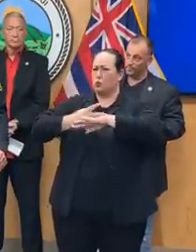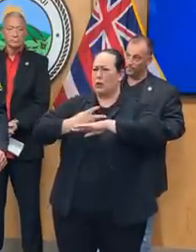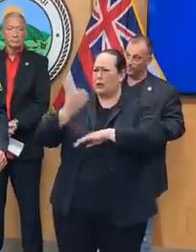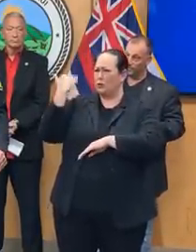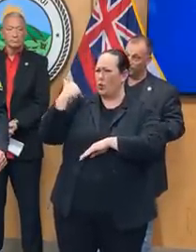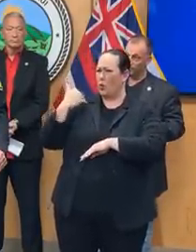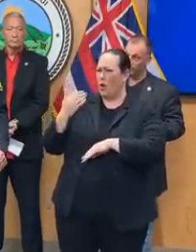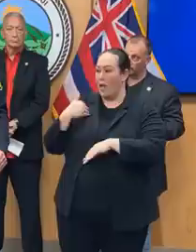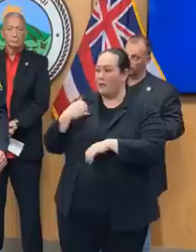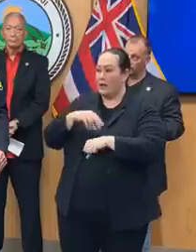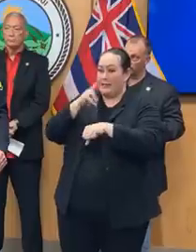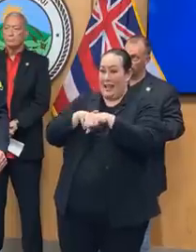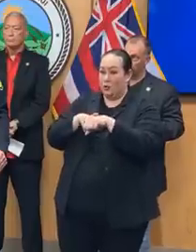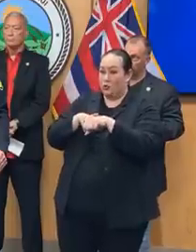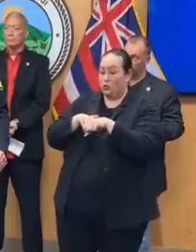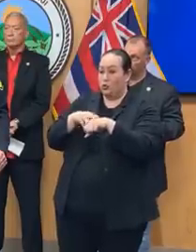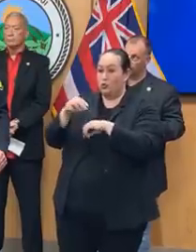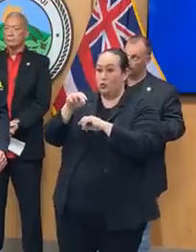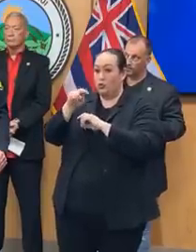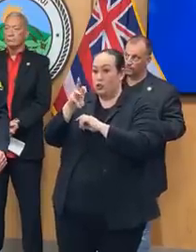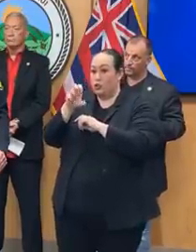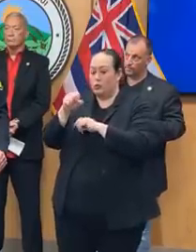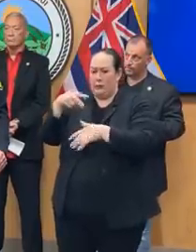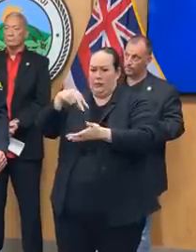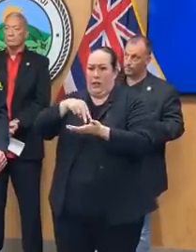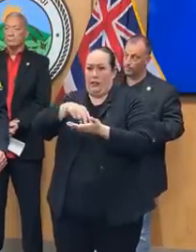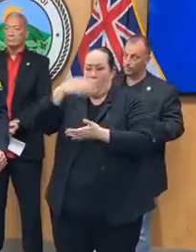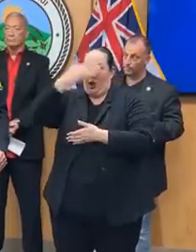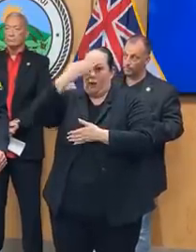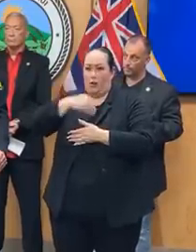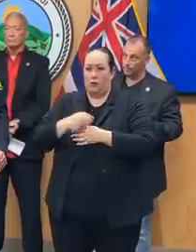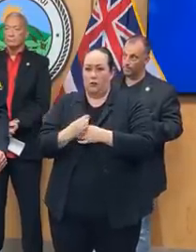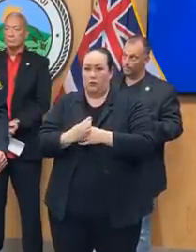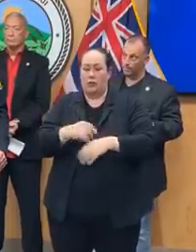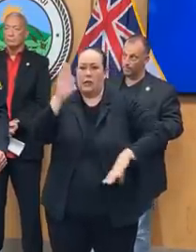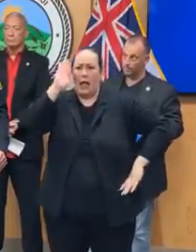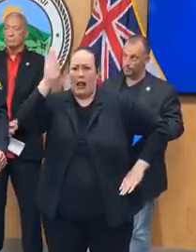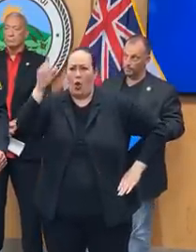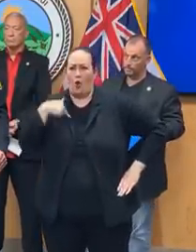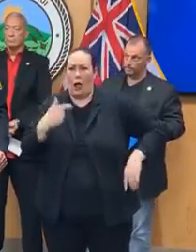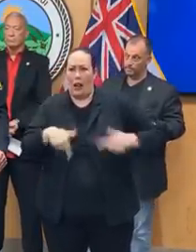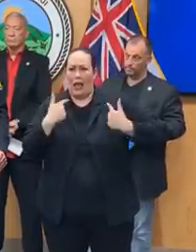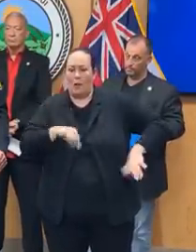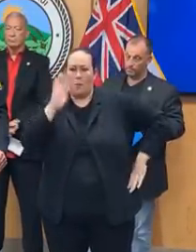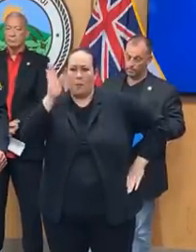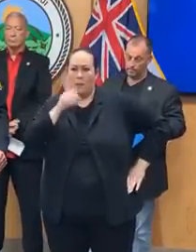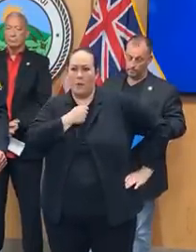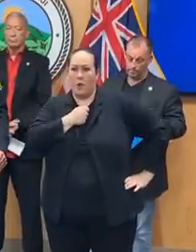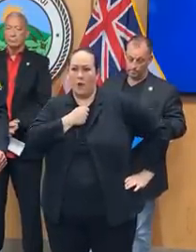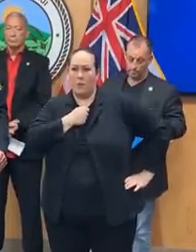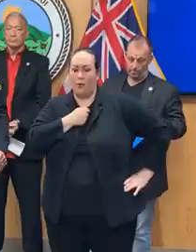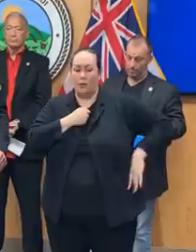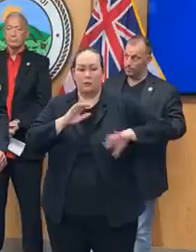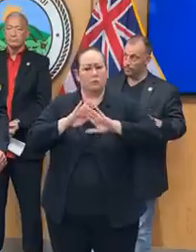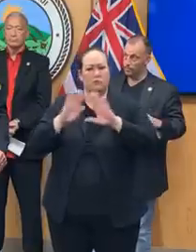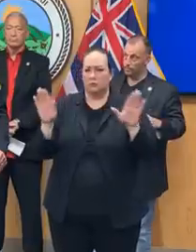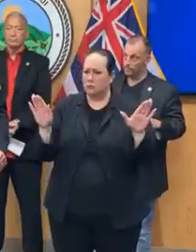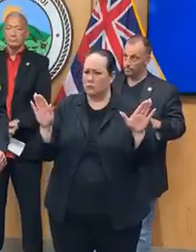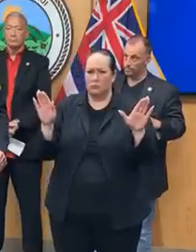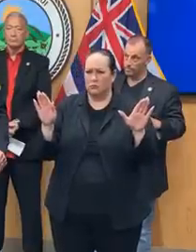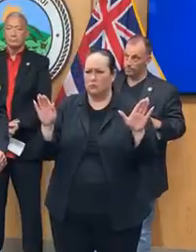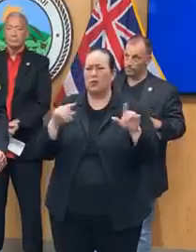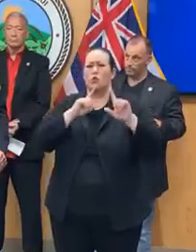site actually standing on Front Street, streaming. Please report the news, but don't be